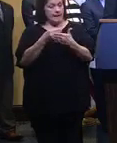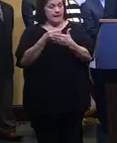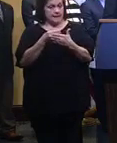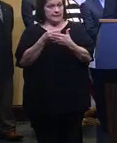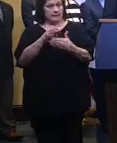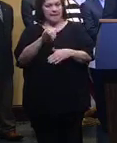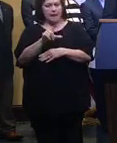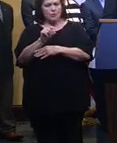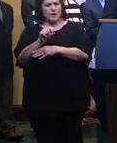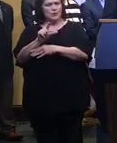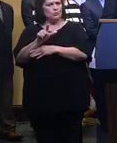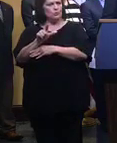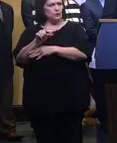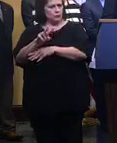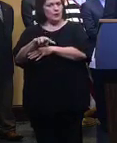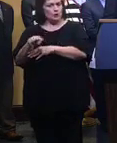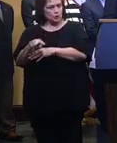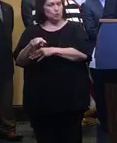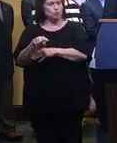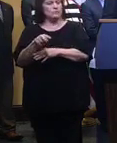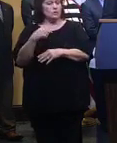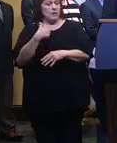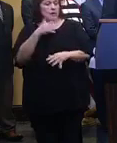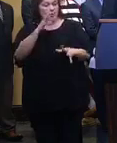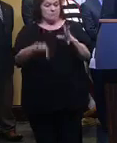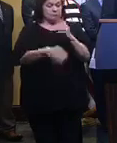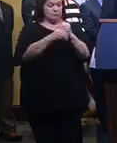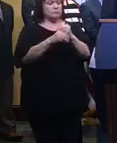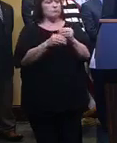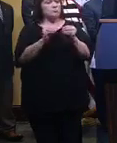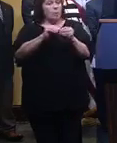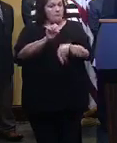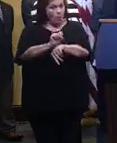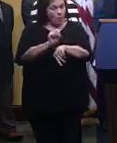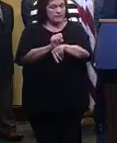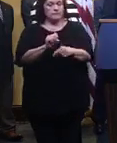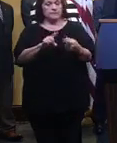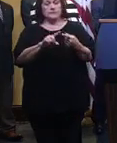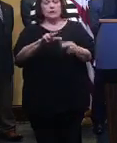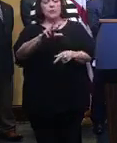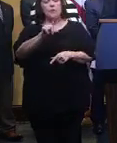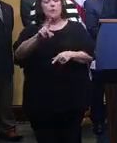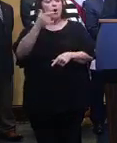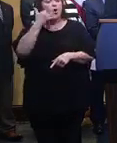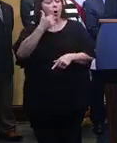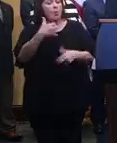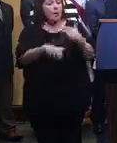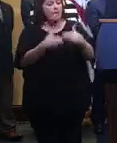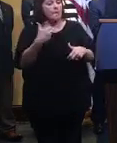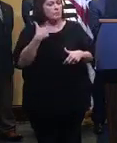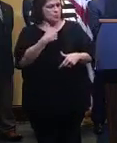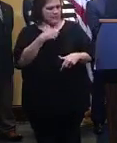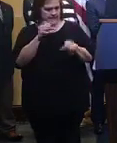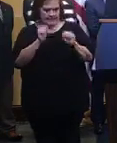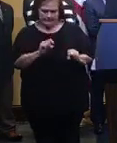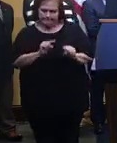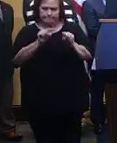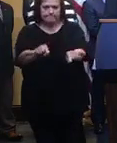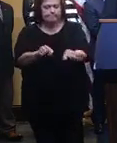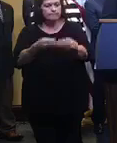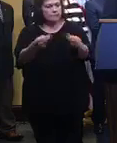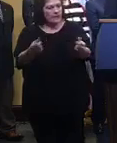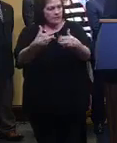2022. That's 42 additional employees. It's going to cut response times on 311 calls by 50%. When somebody calls about a clogged